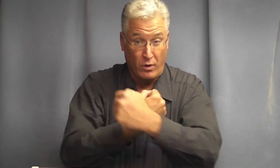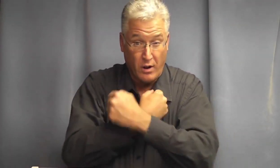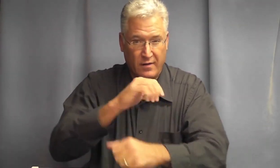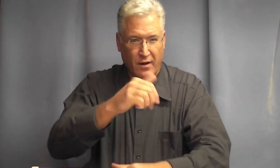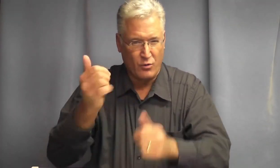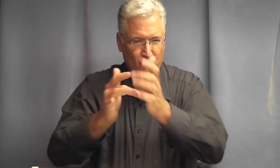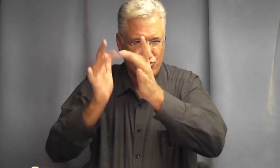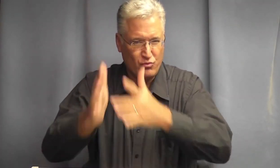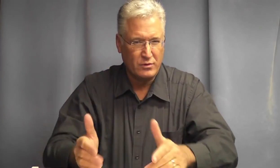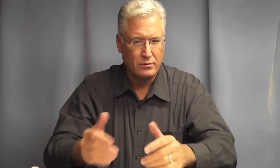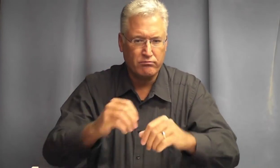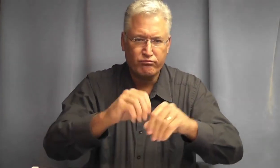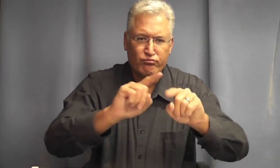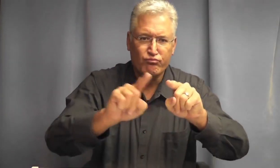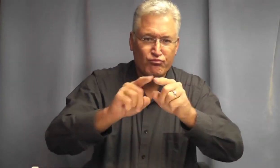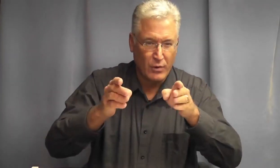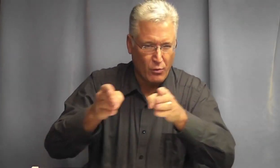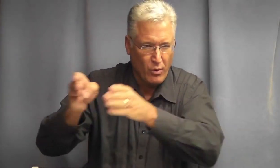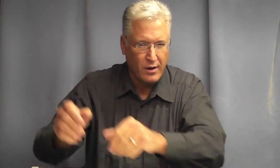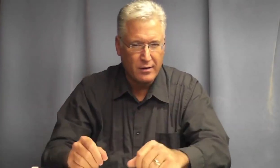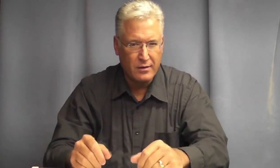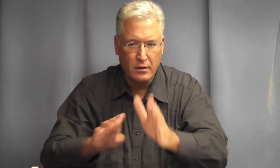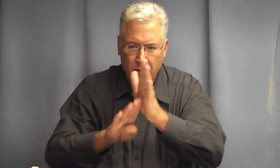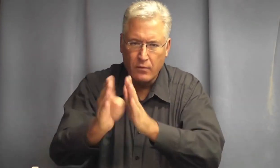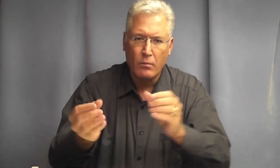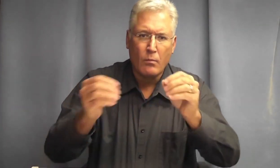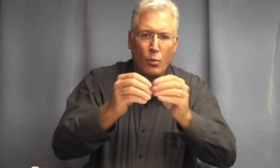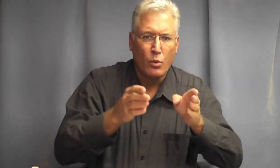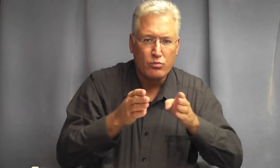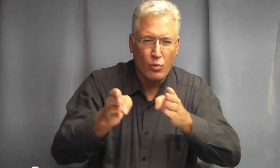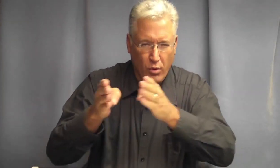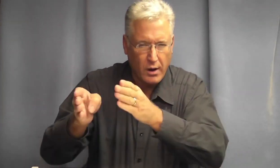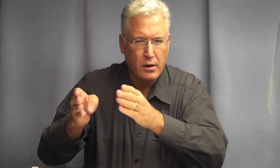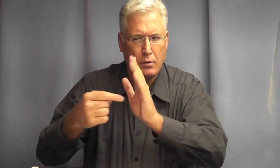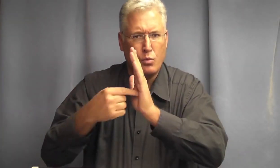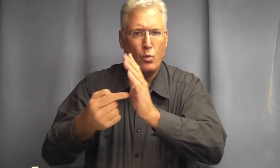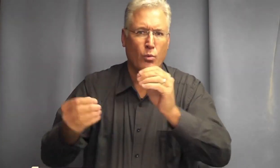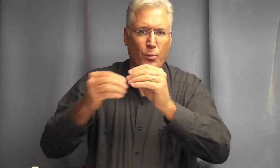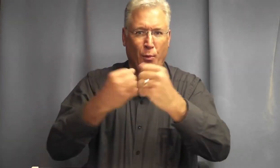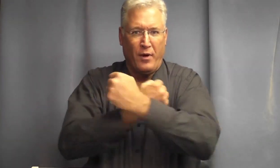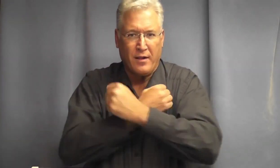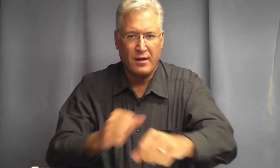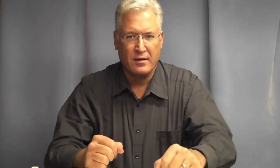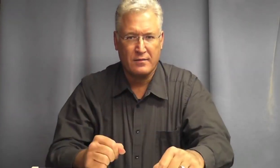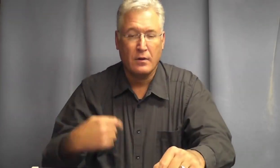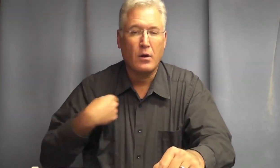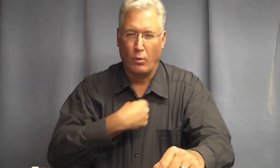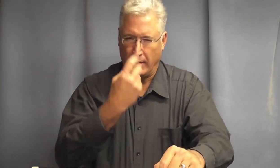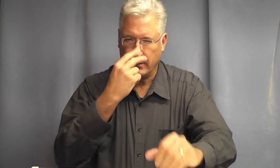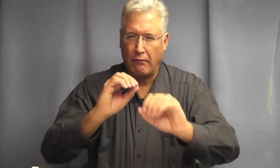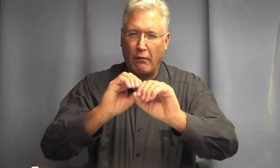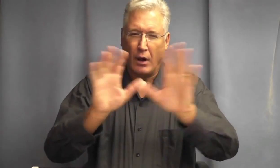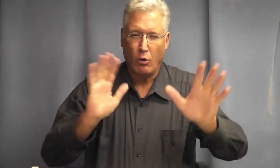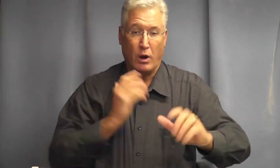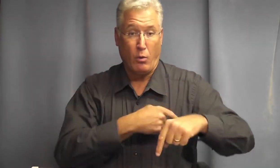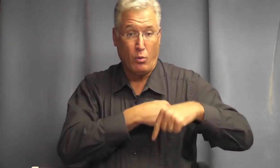have. Love them with your money, with what you do. There's so many different ways that we can show our love. We can